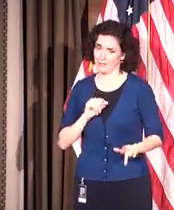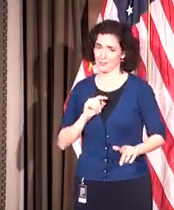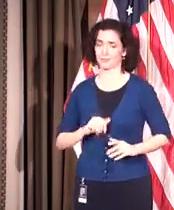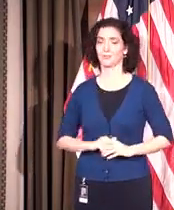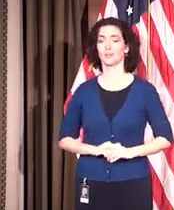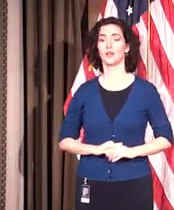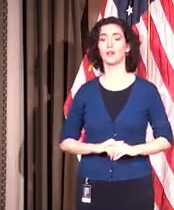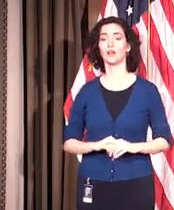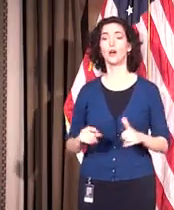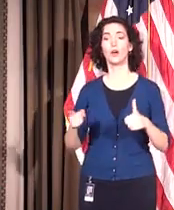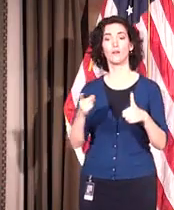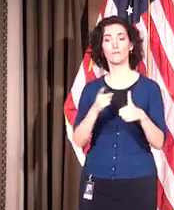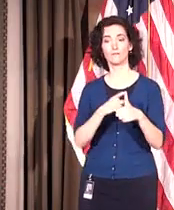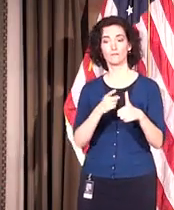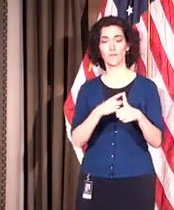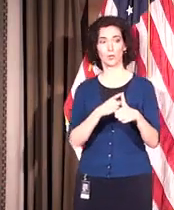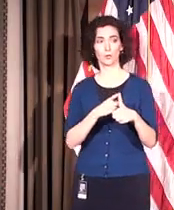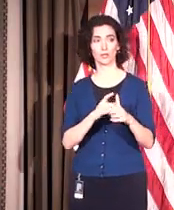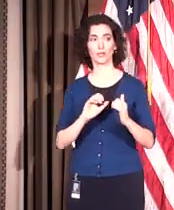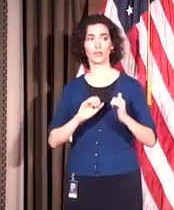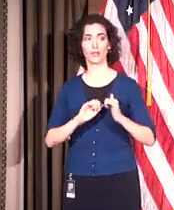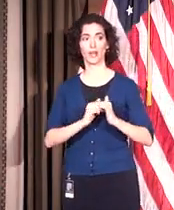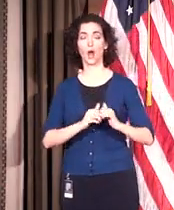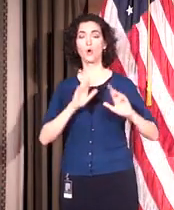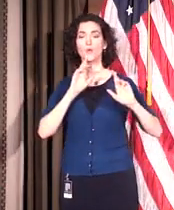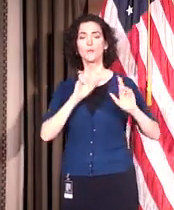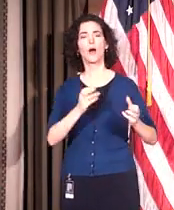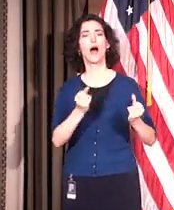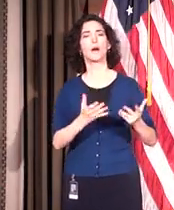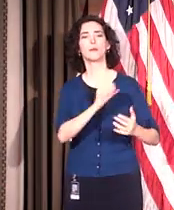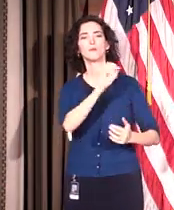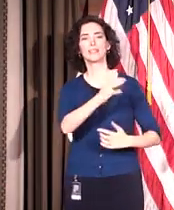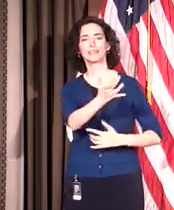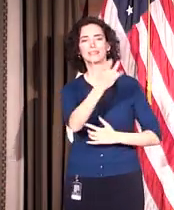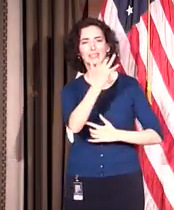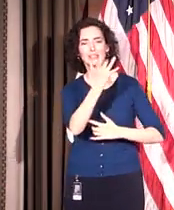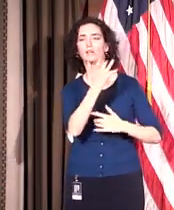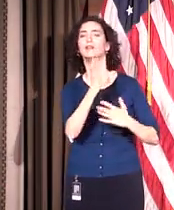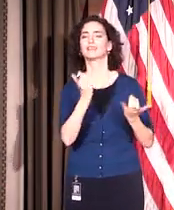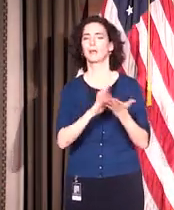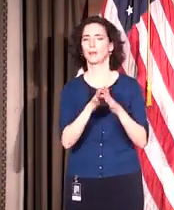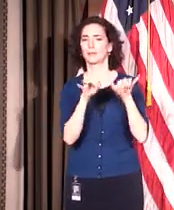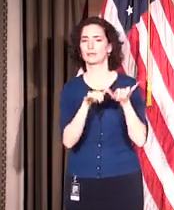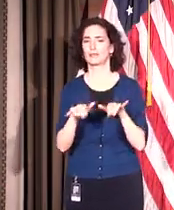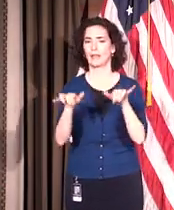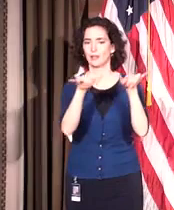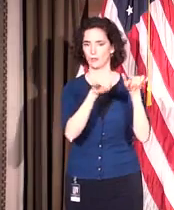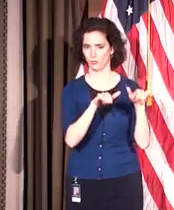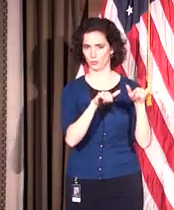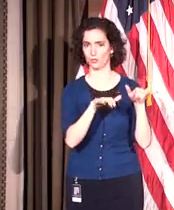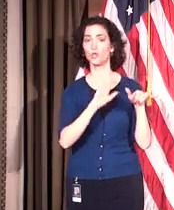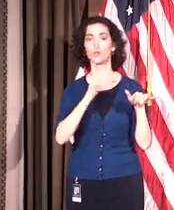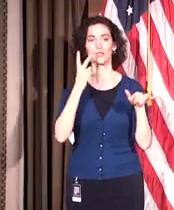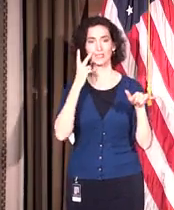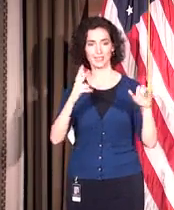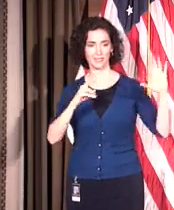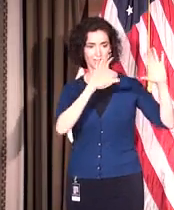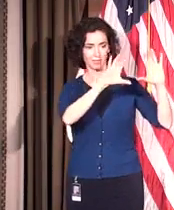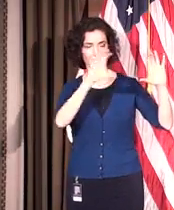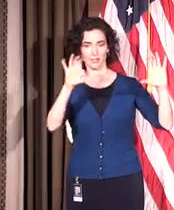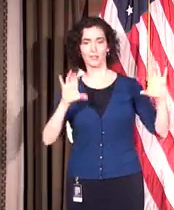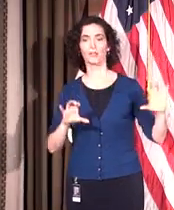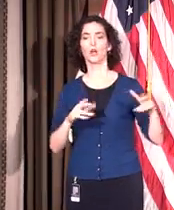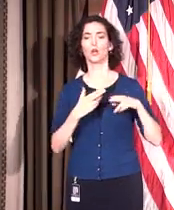we've standardized the way that we report out percent positivity. So across the dashboard now, you'll see it exclusively reported out as a